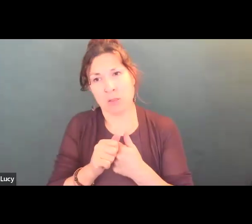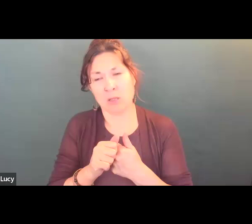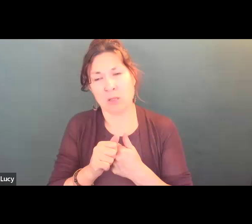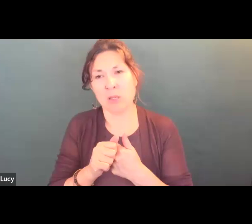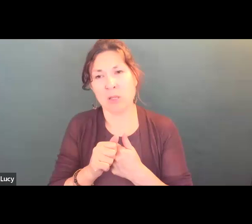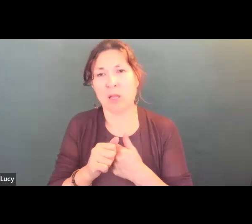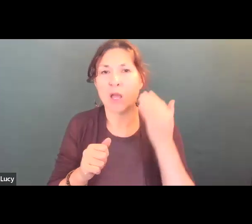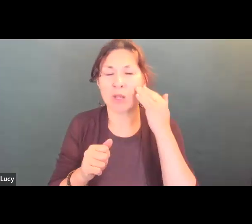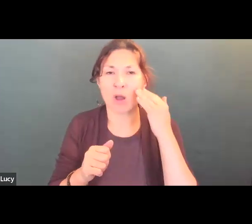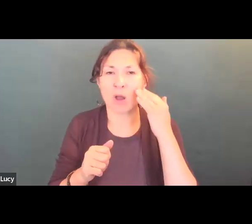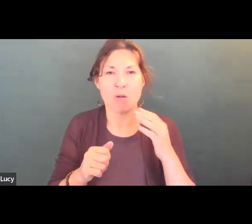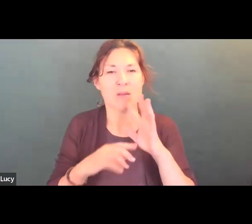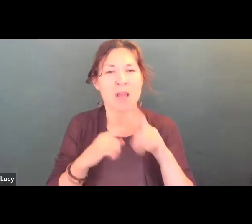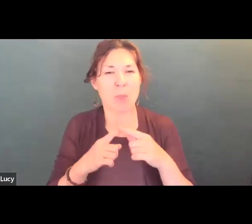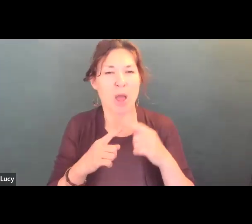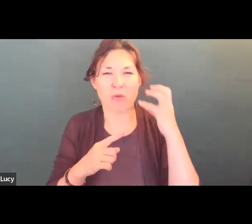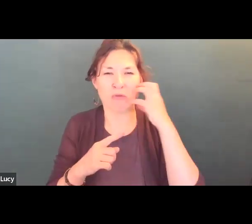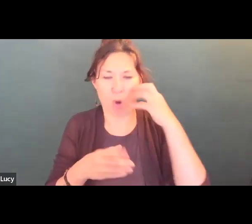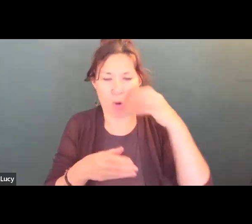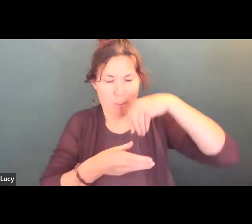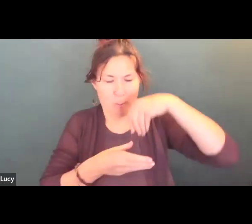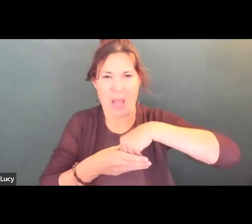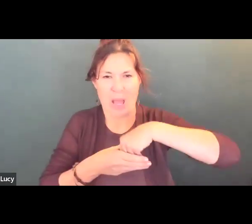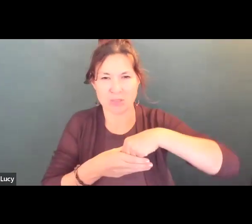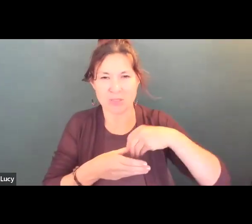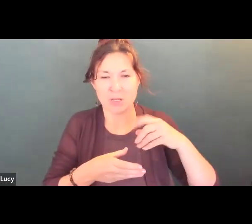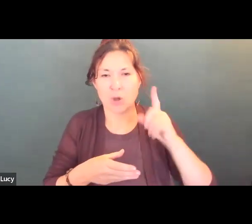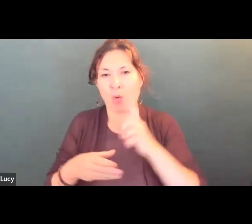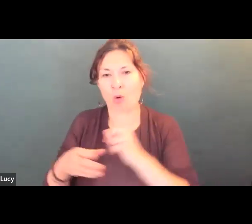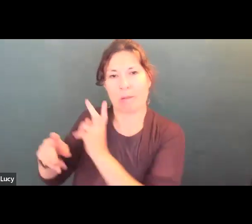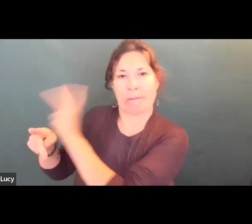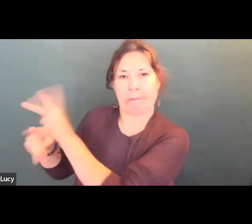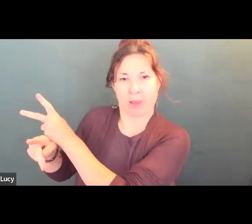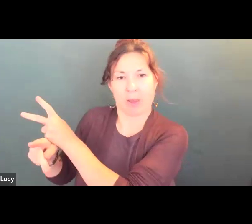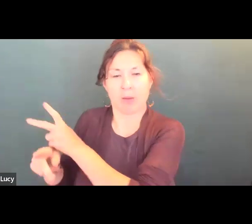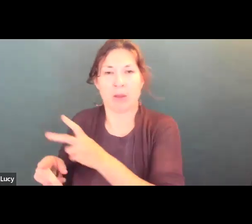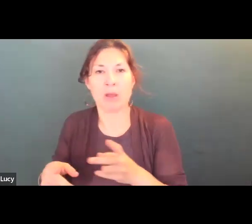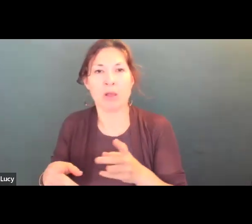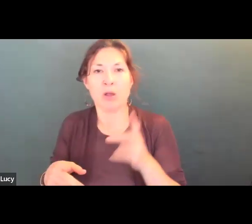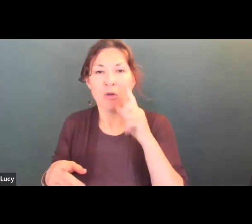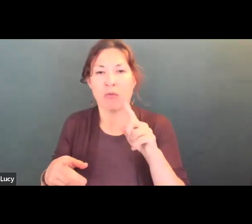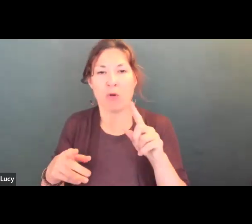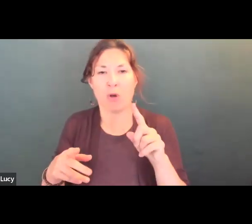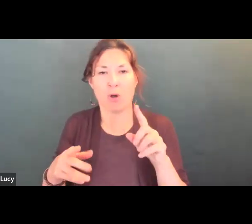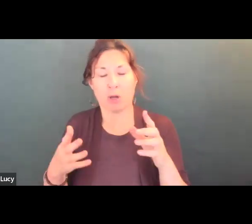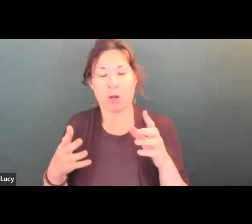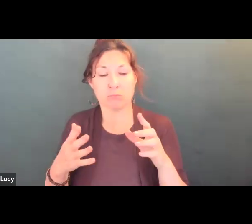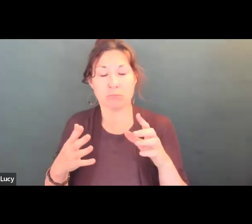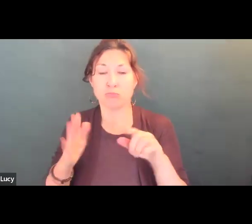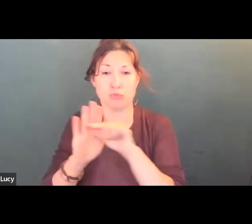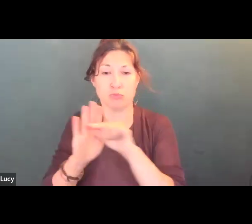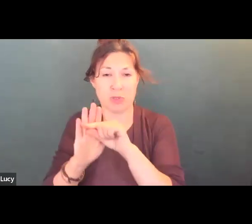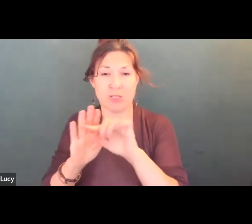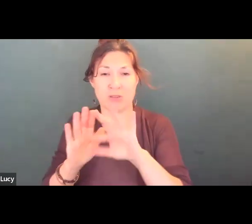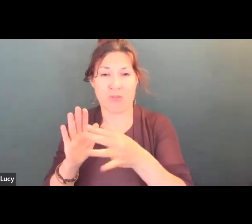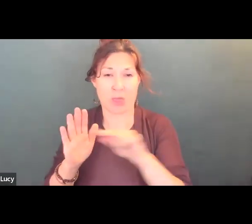pouches. We have funding this year to cover the cost of the pouches for schools with grades 5 through 12 that want to use the pouches